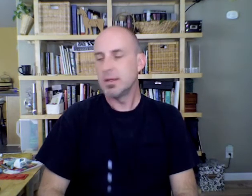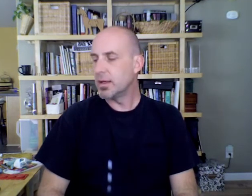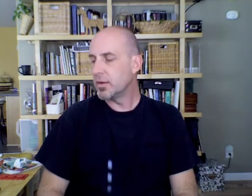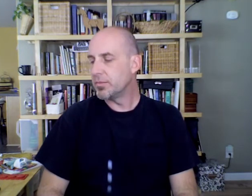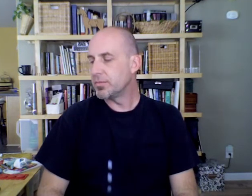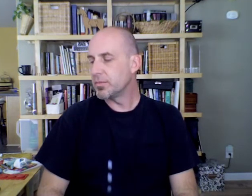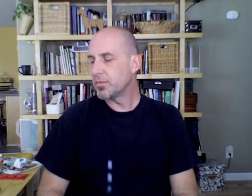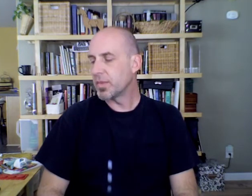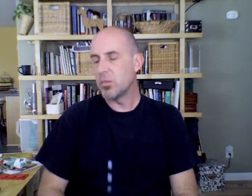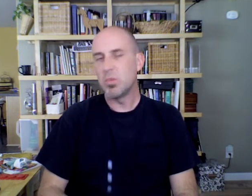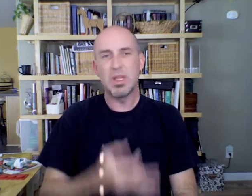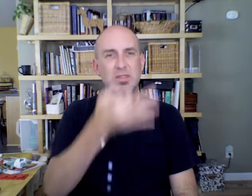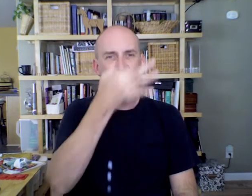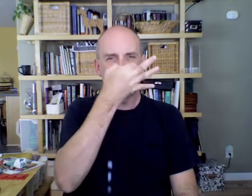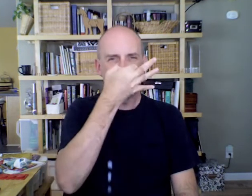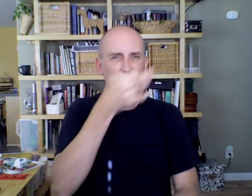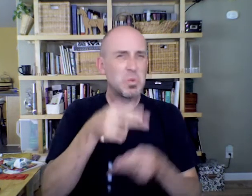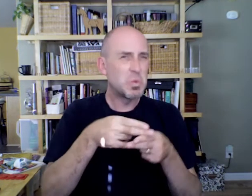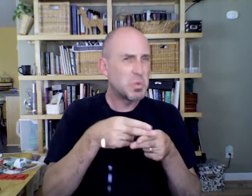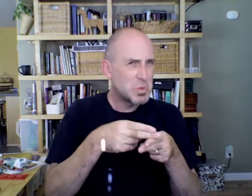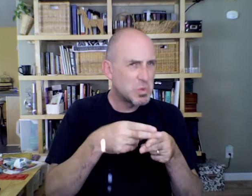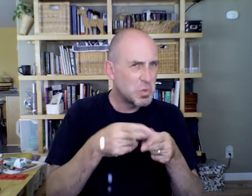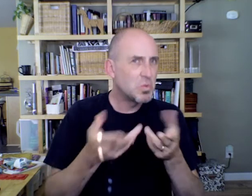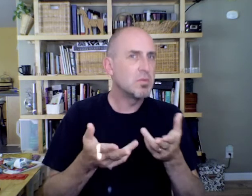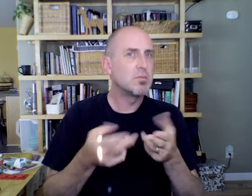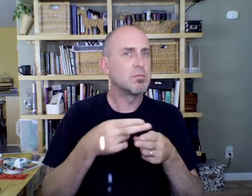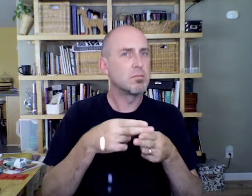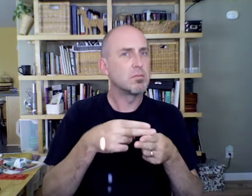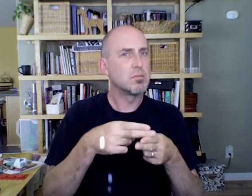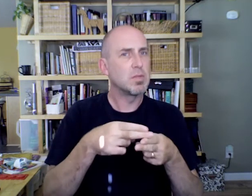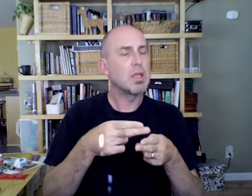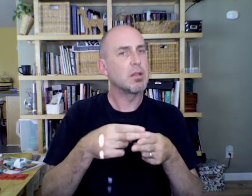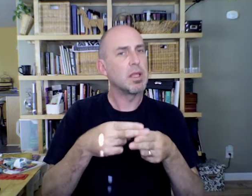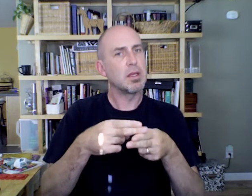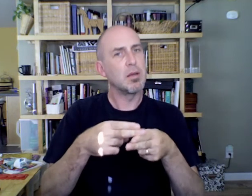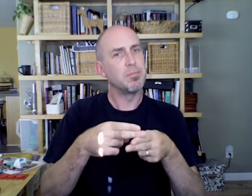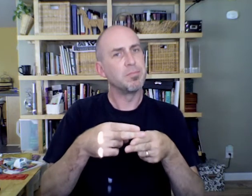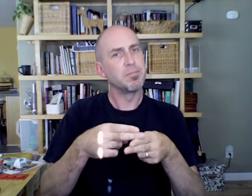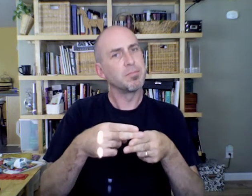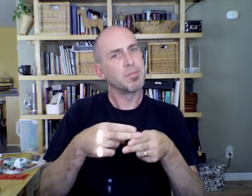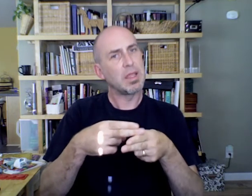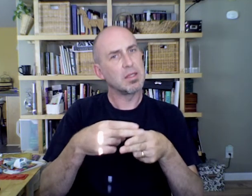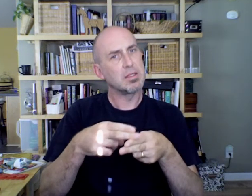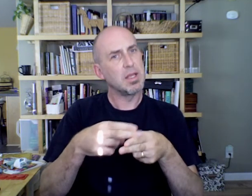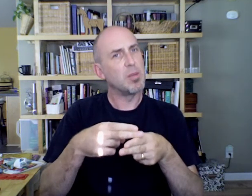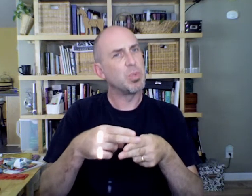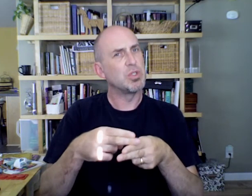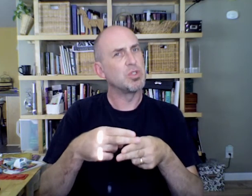that. But I've seen soon or soon, like it's gonna happen in a short